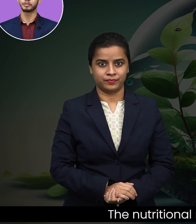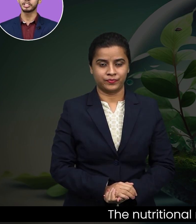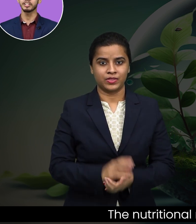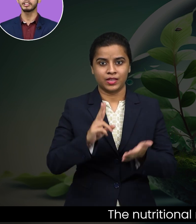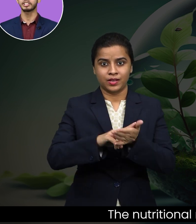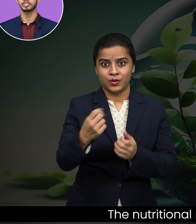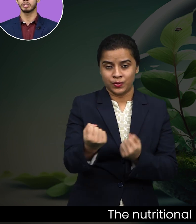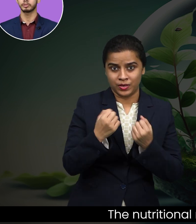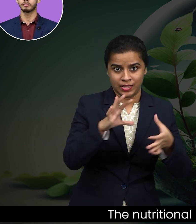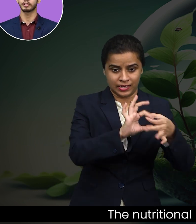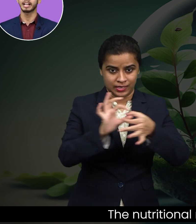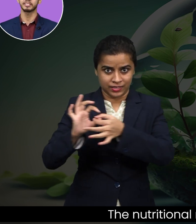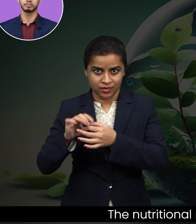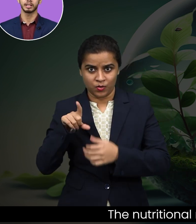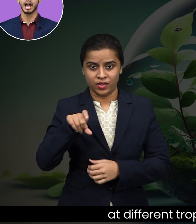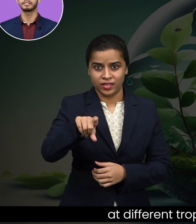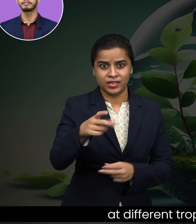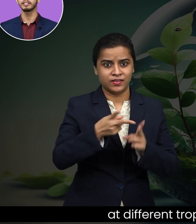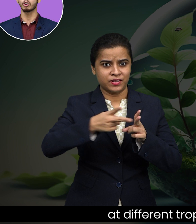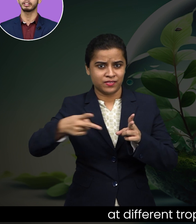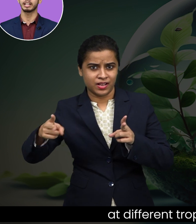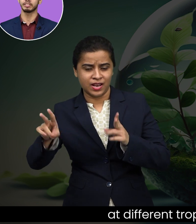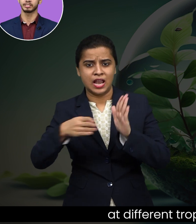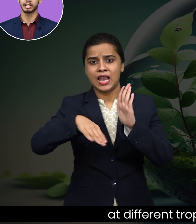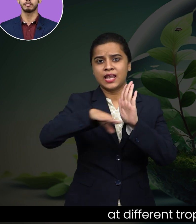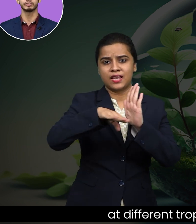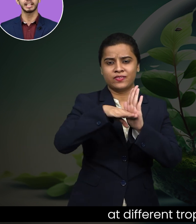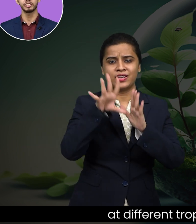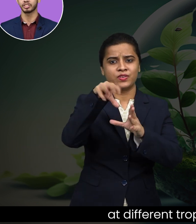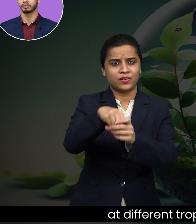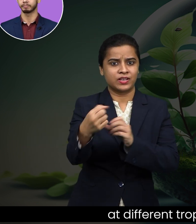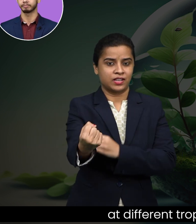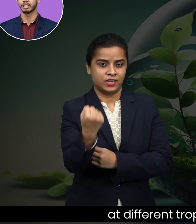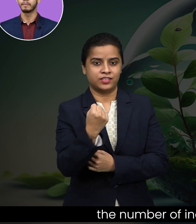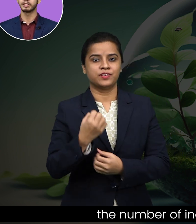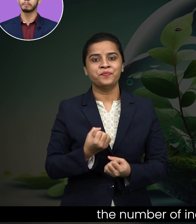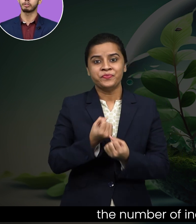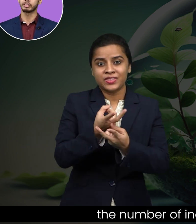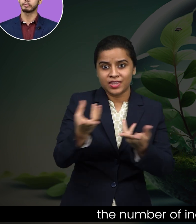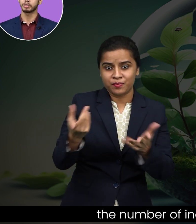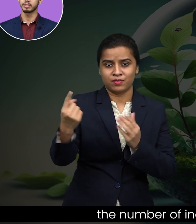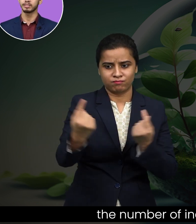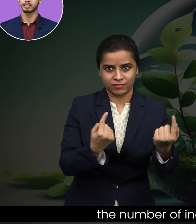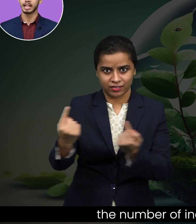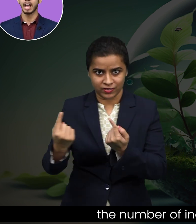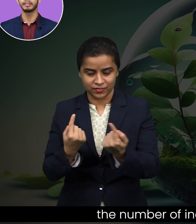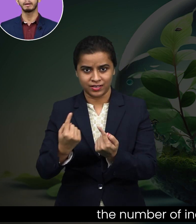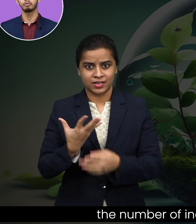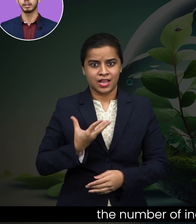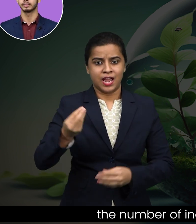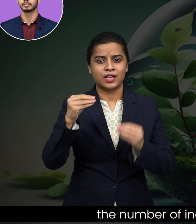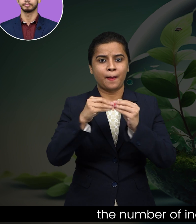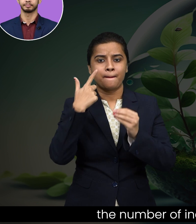The nutritional relationships of organisms at different trophic levels involves energy, the number of individuals, and